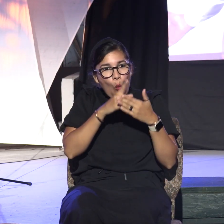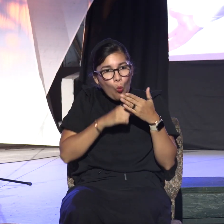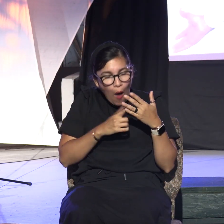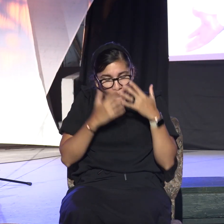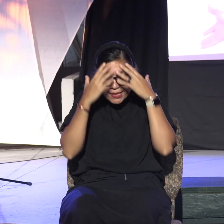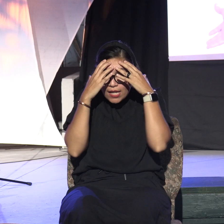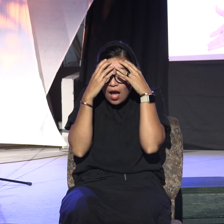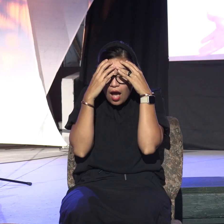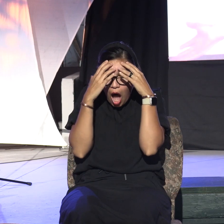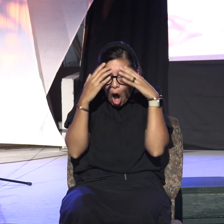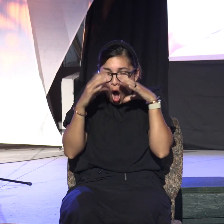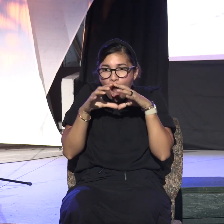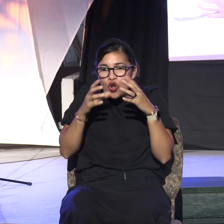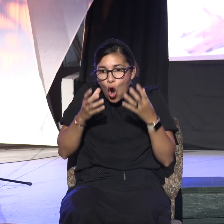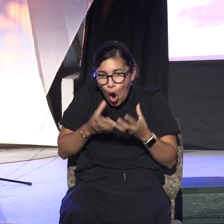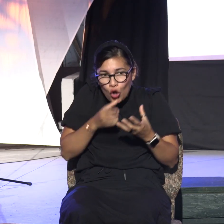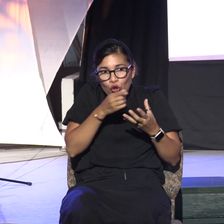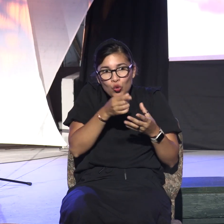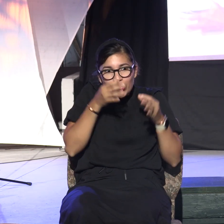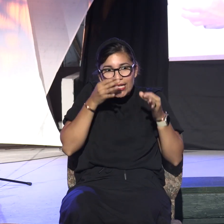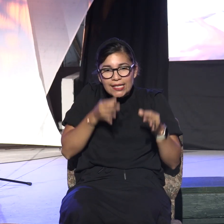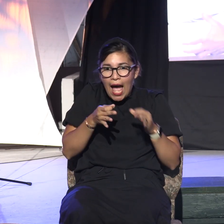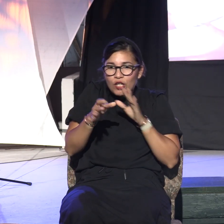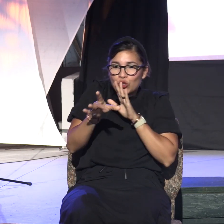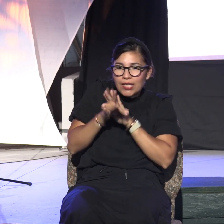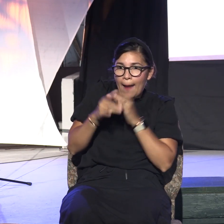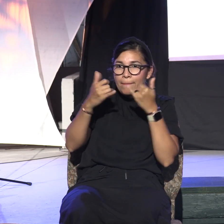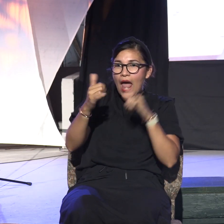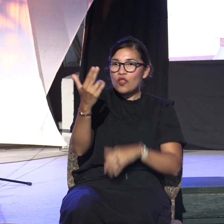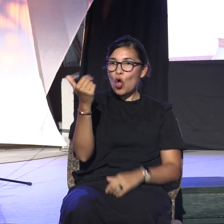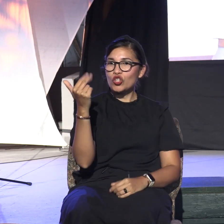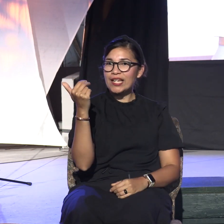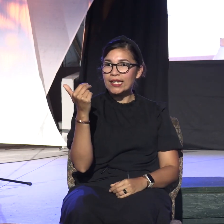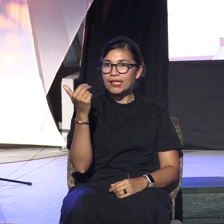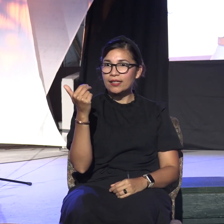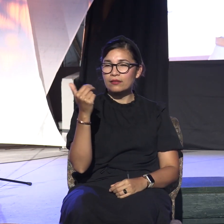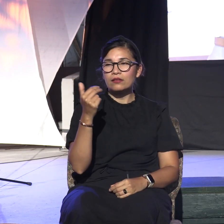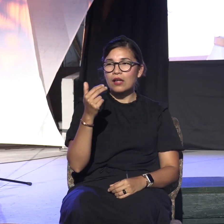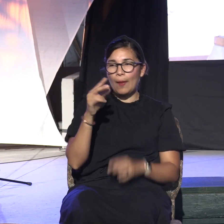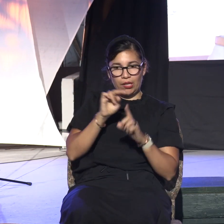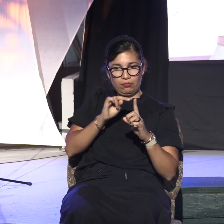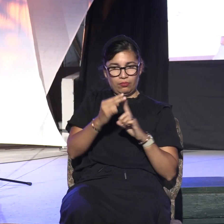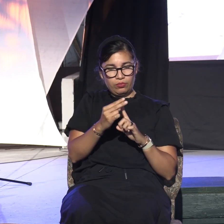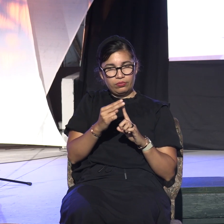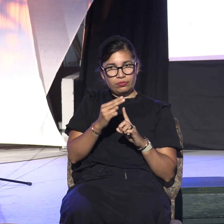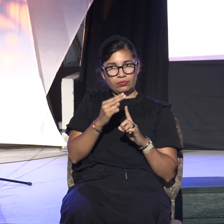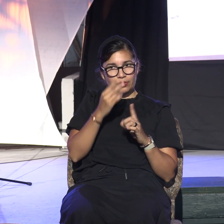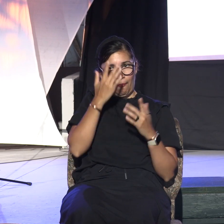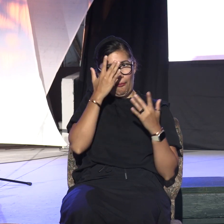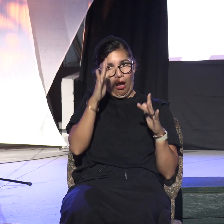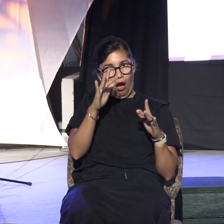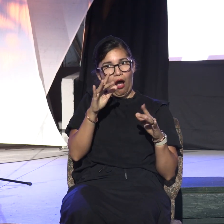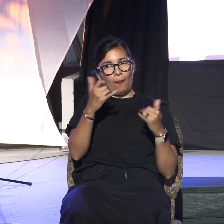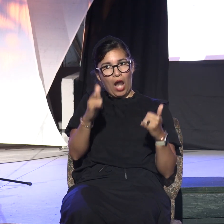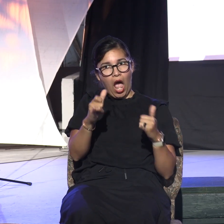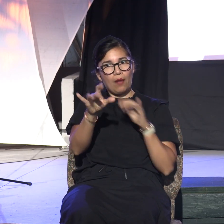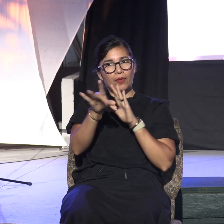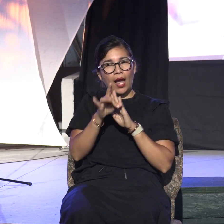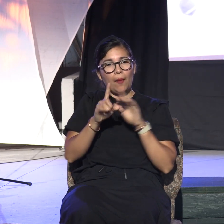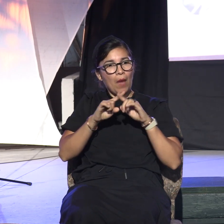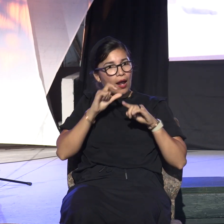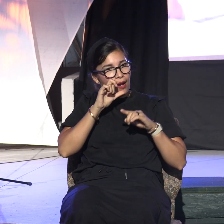have never expected that. Well, what were you thinking? And he said, well, Coach, you got to understand, this